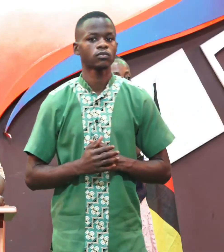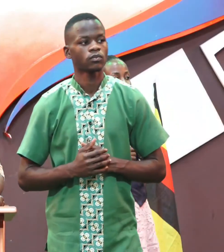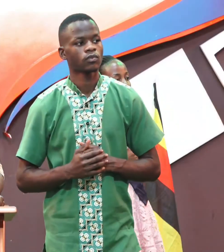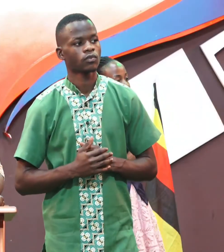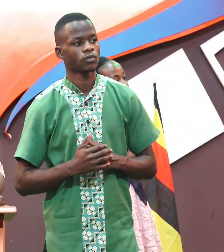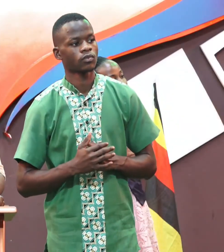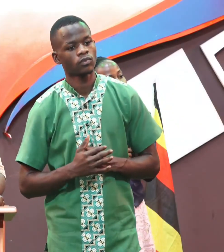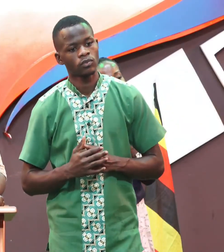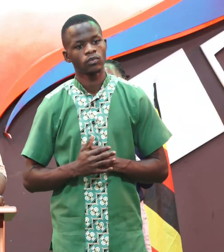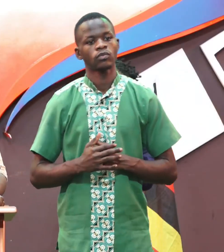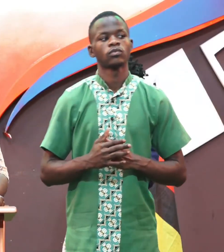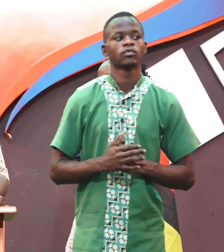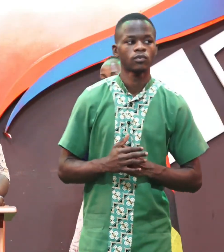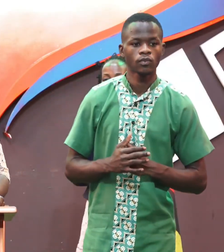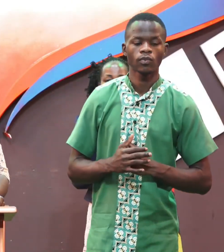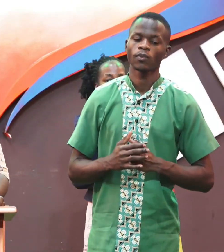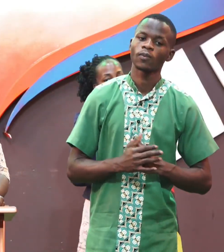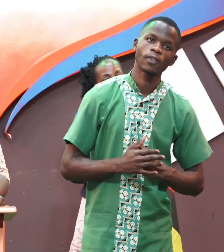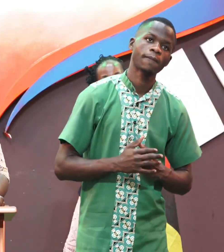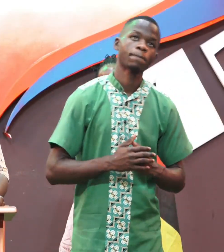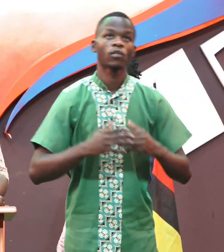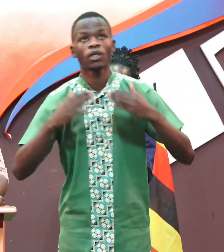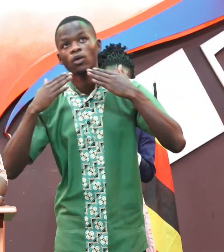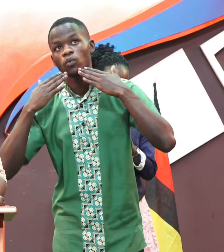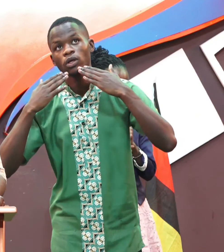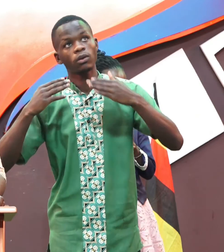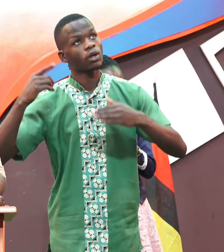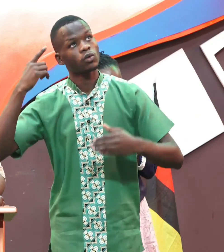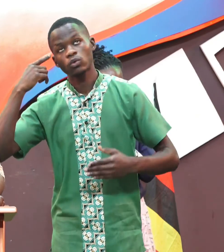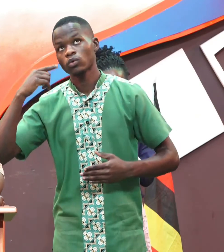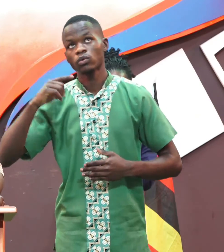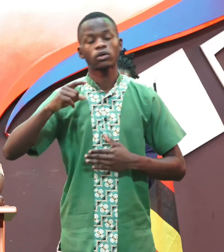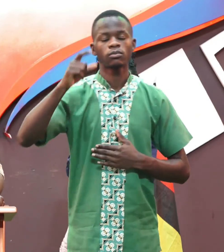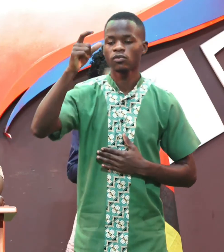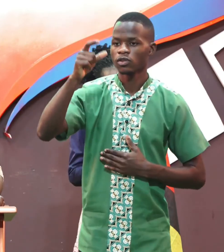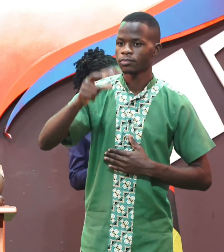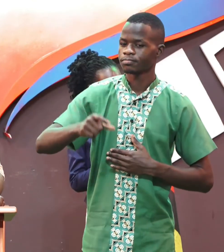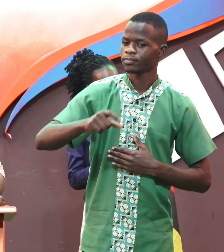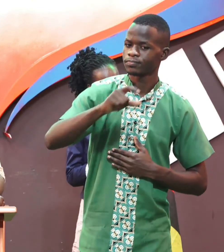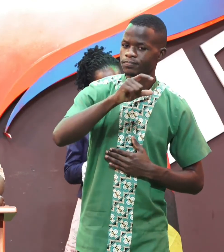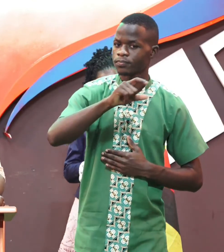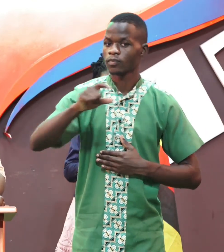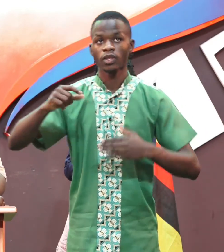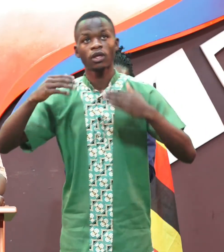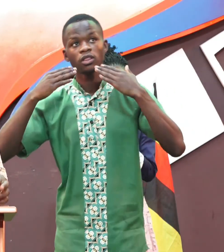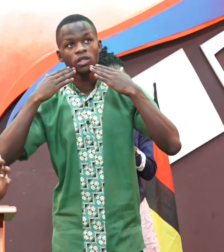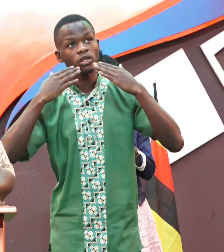obuswavu, webale nnyo nze wantasa. Webale